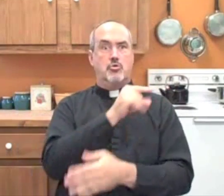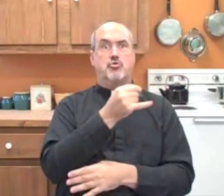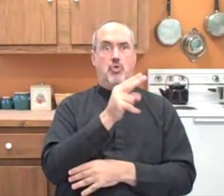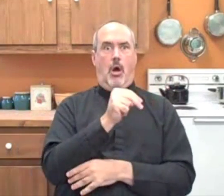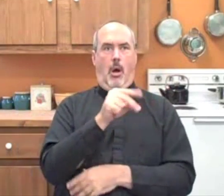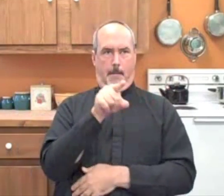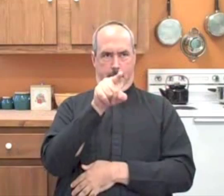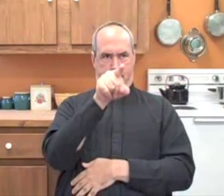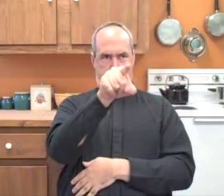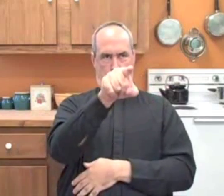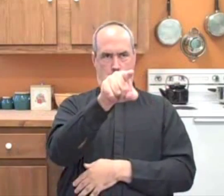Evangelist.